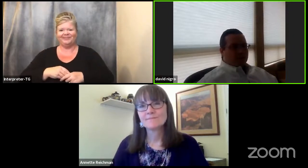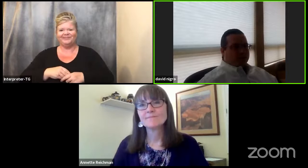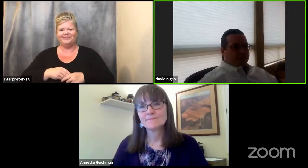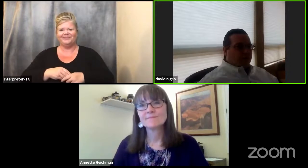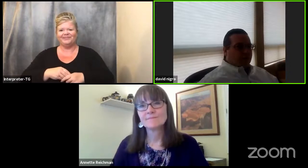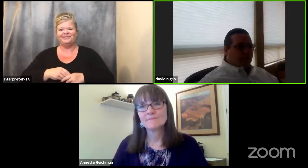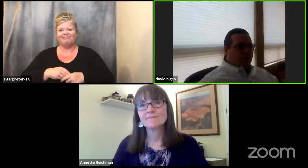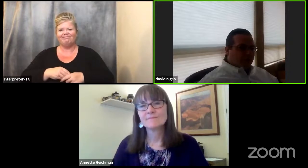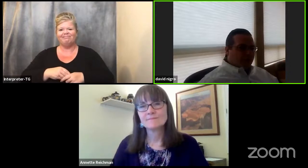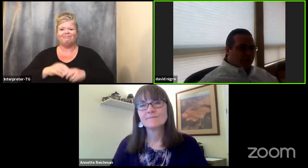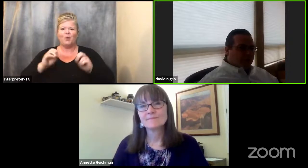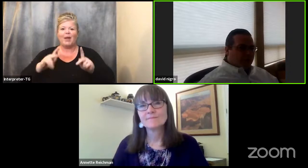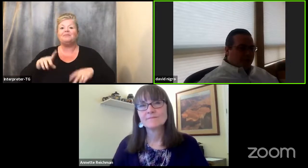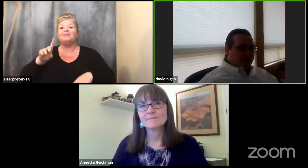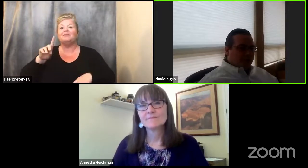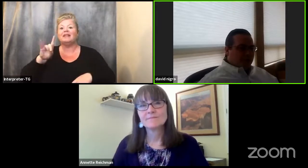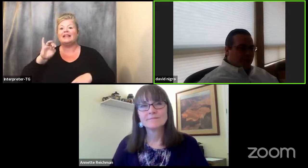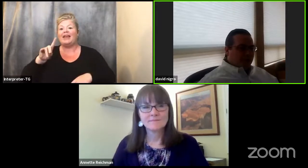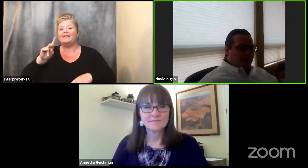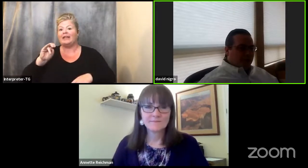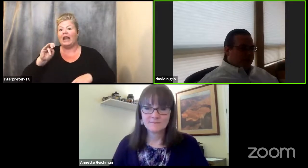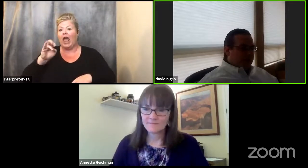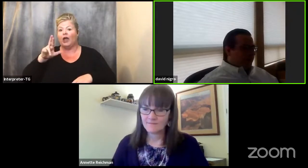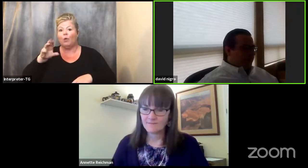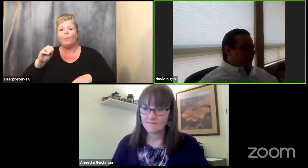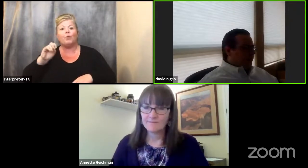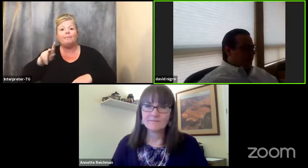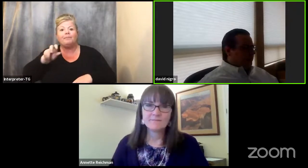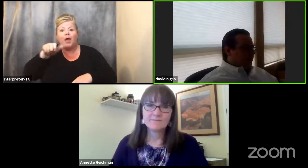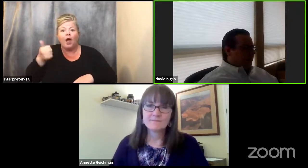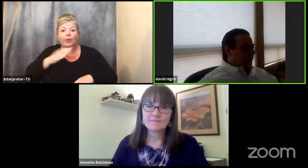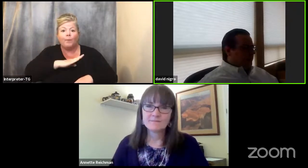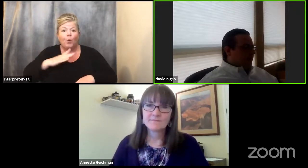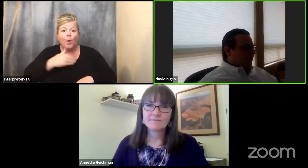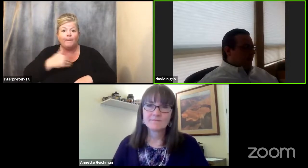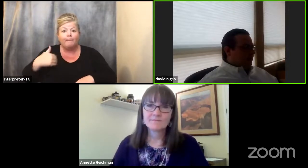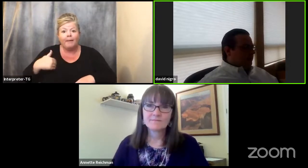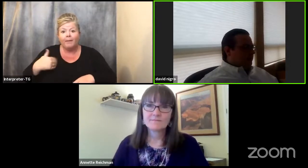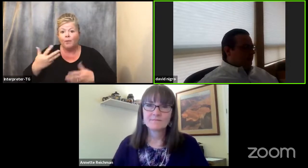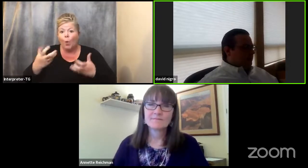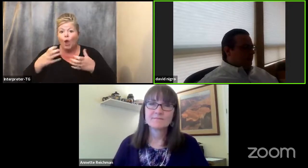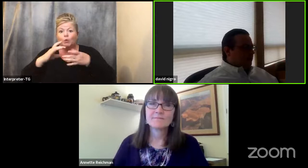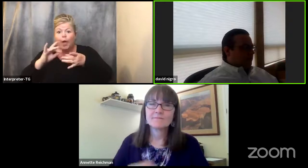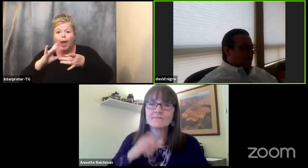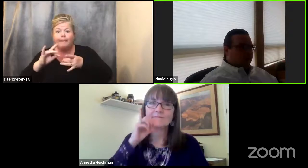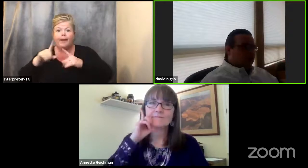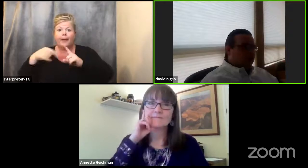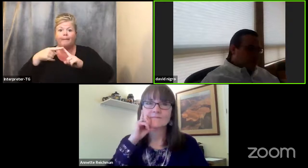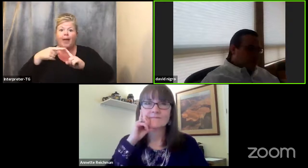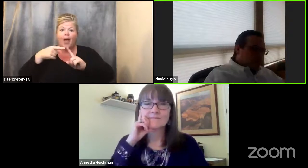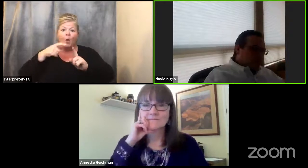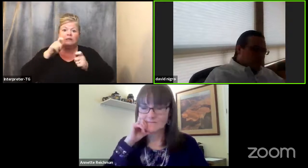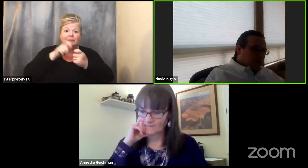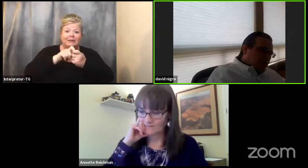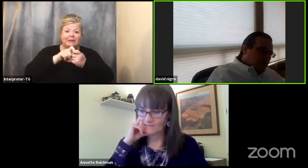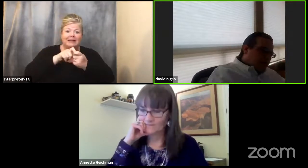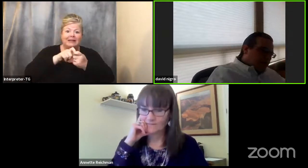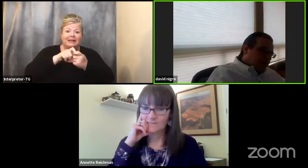Okay. Are there other board members that would like to comment on the dates or the times here?